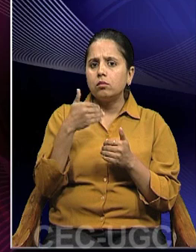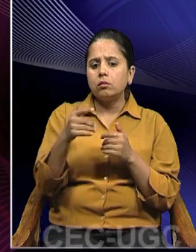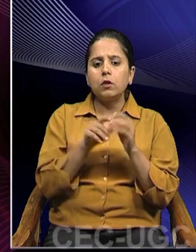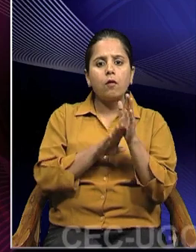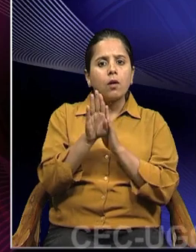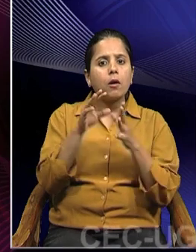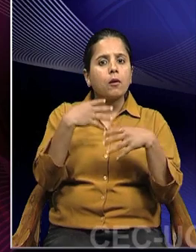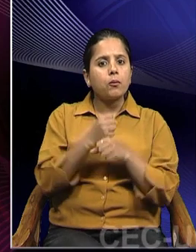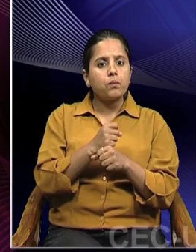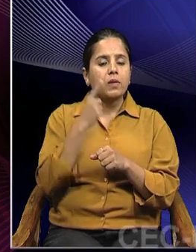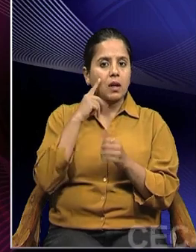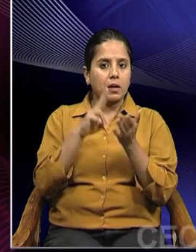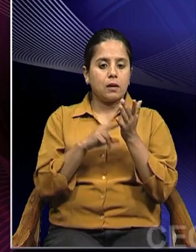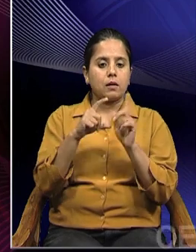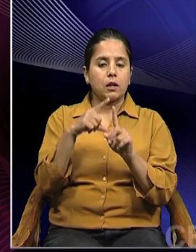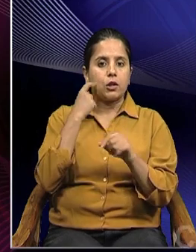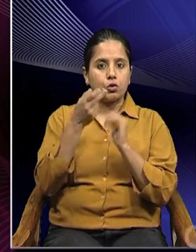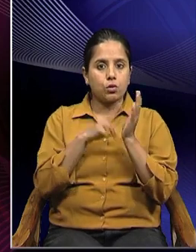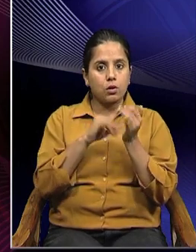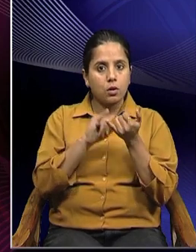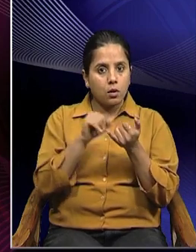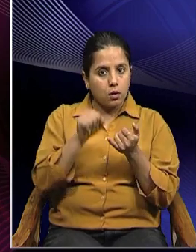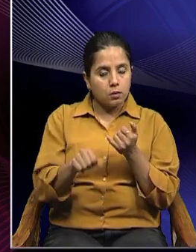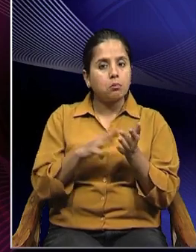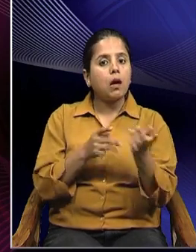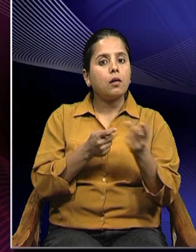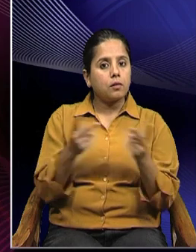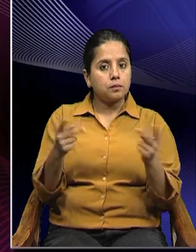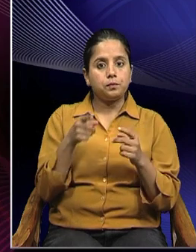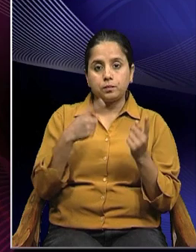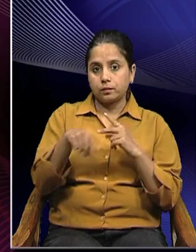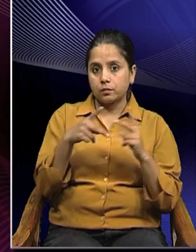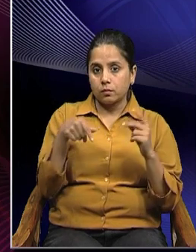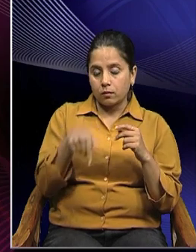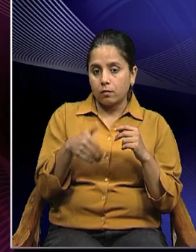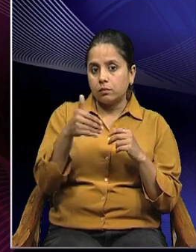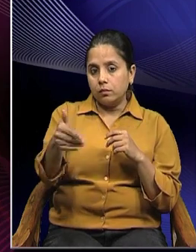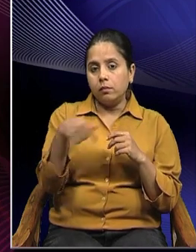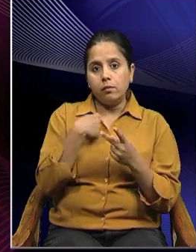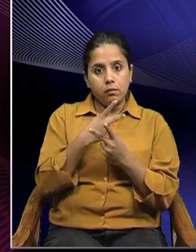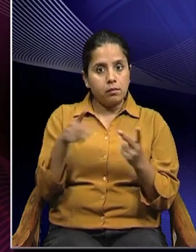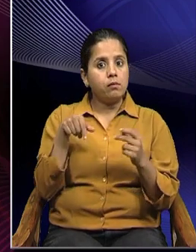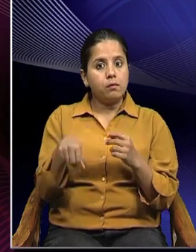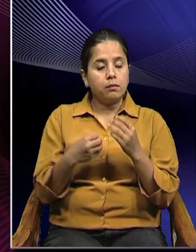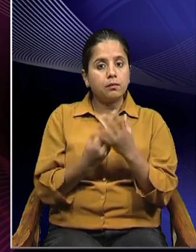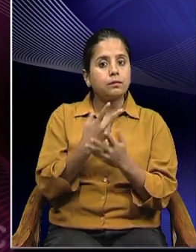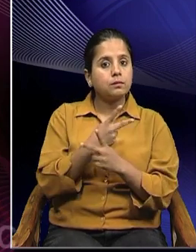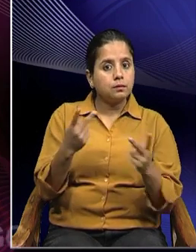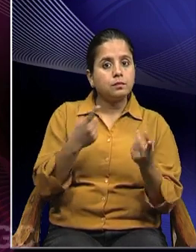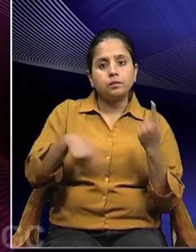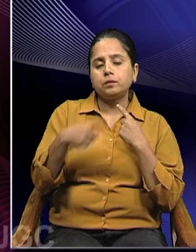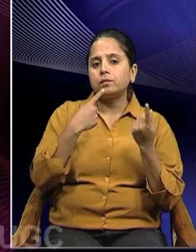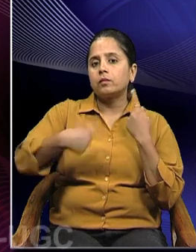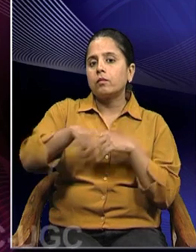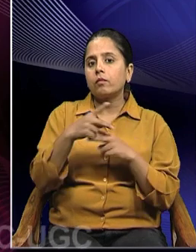developing indigenous management? Despite this kind of distinct and different origins, where we are talking